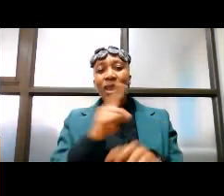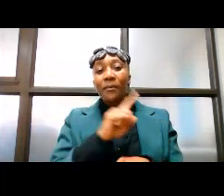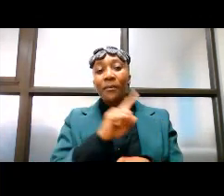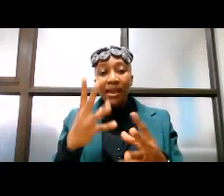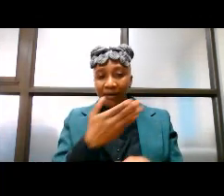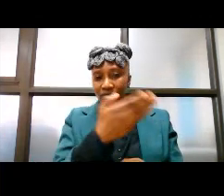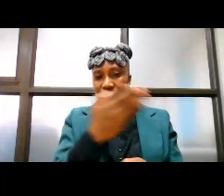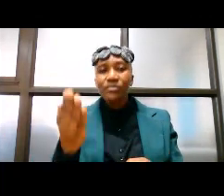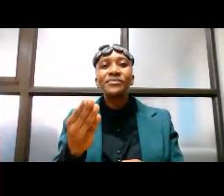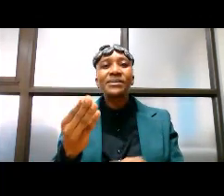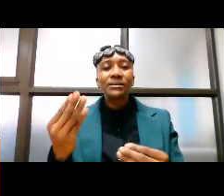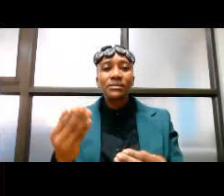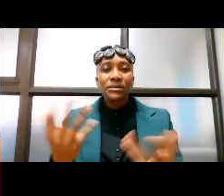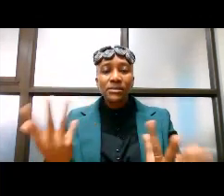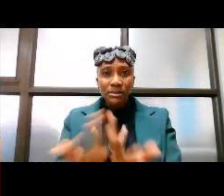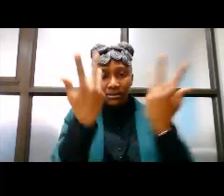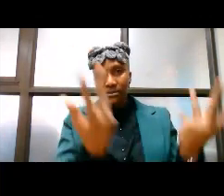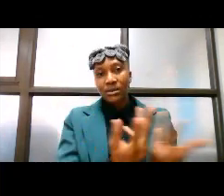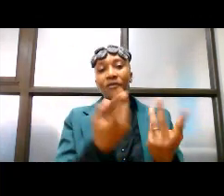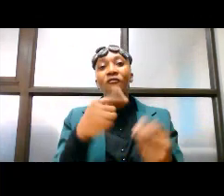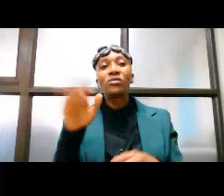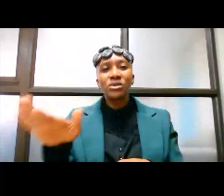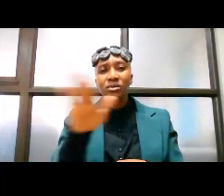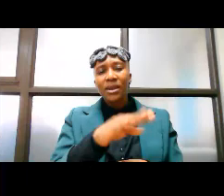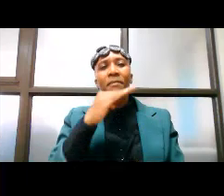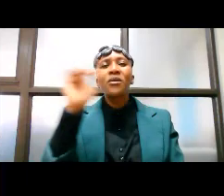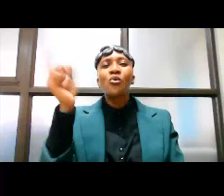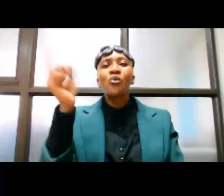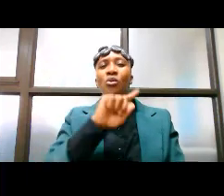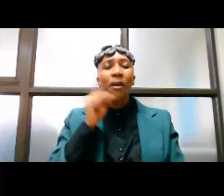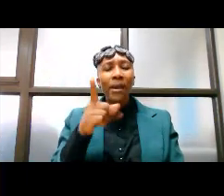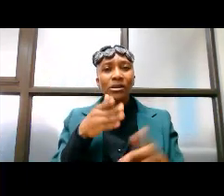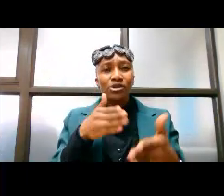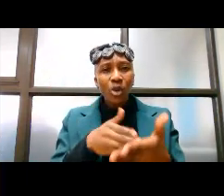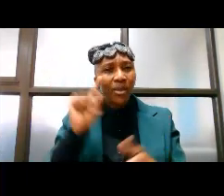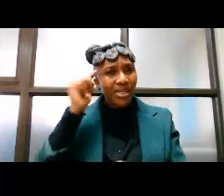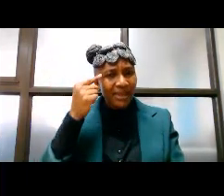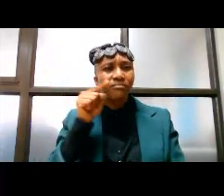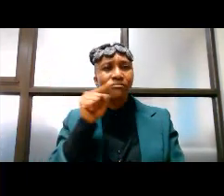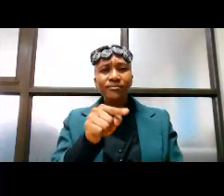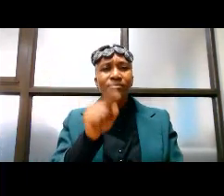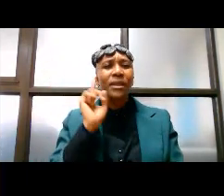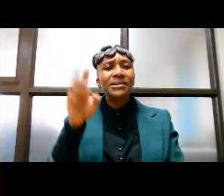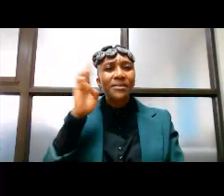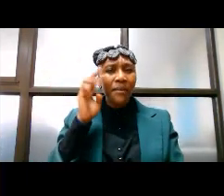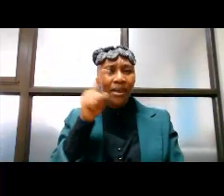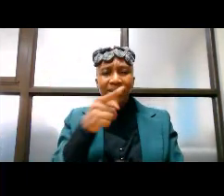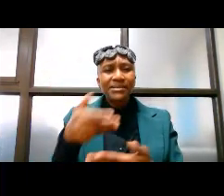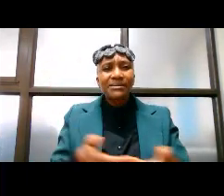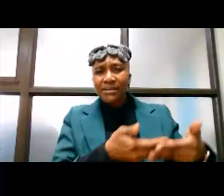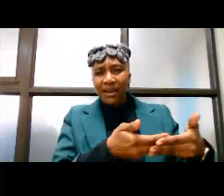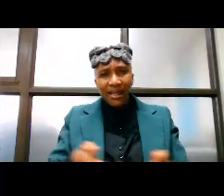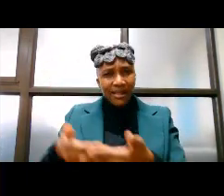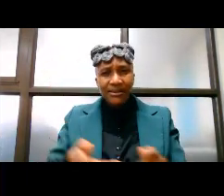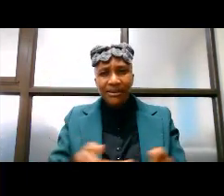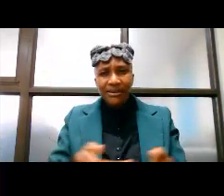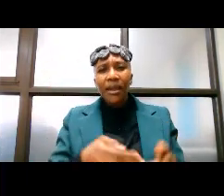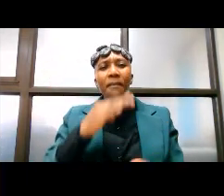to do is to stop and think and remember that this is a whole child, that we're not in the business of fixing